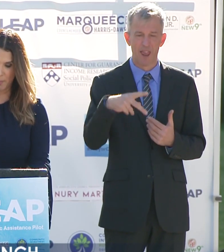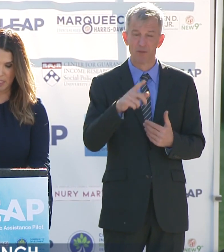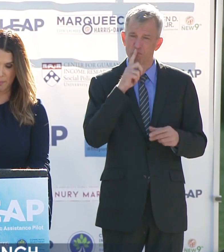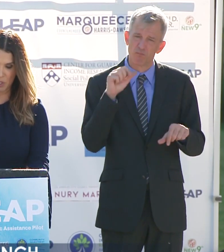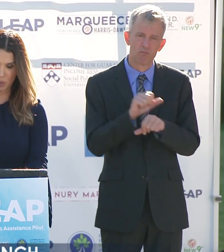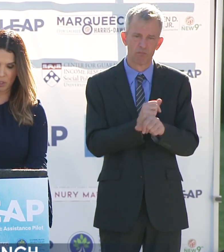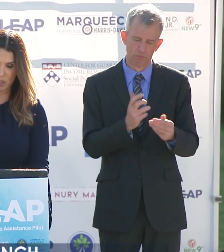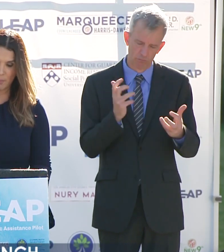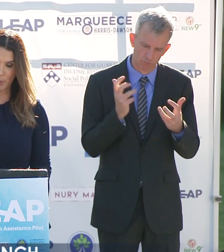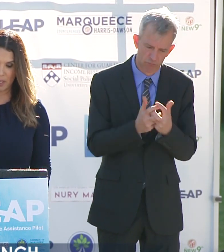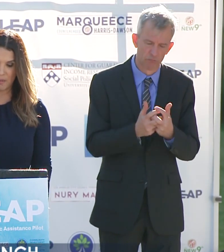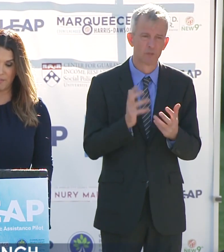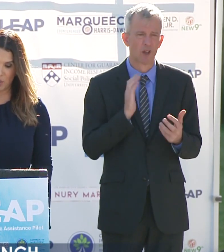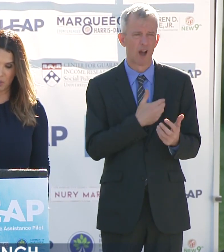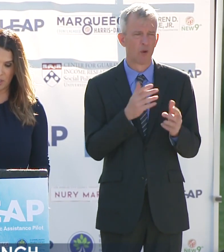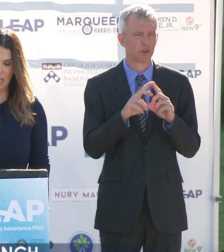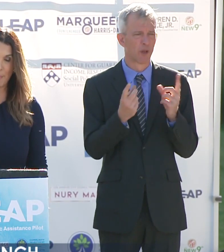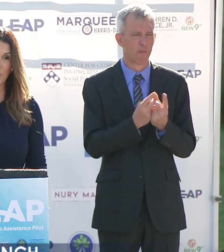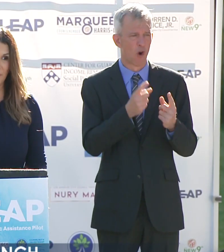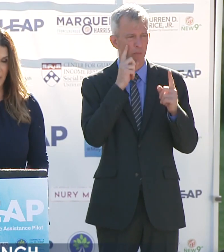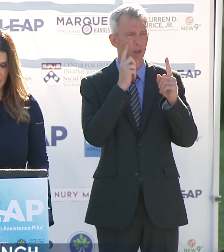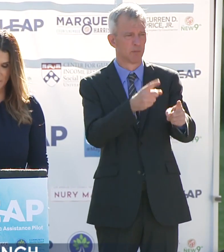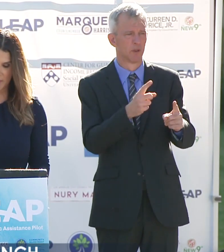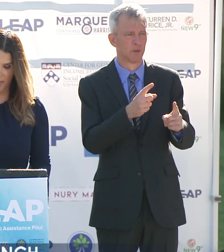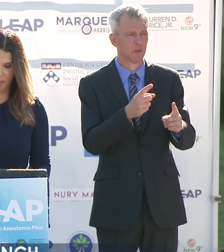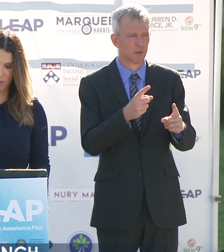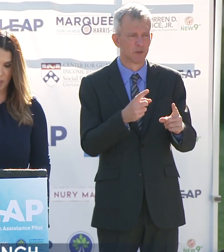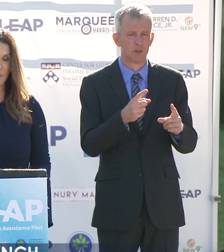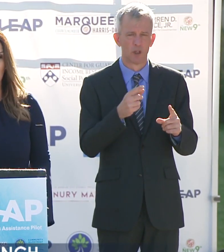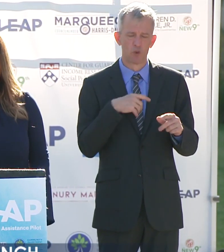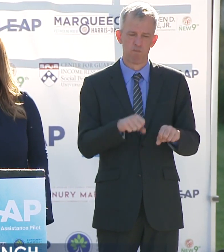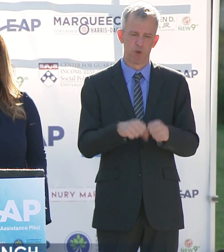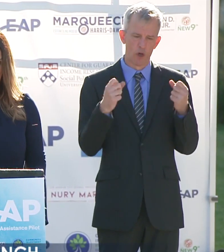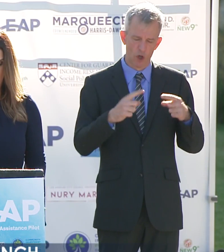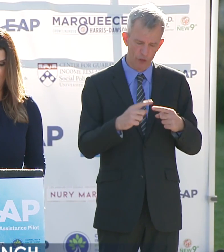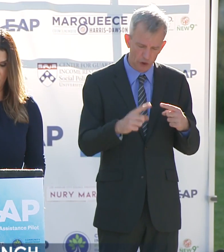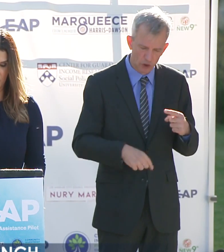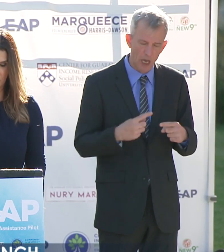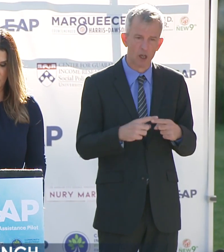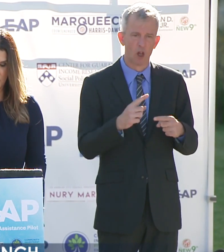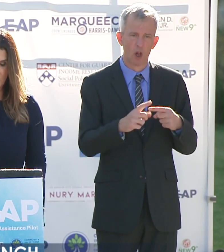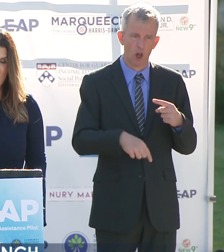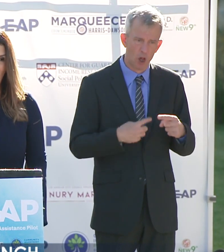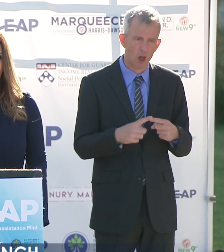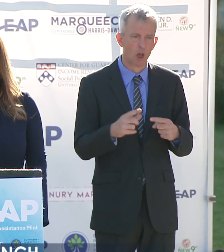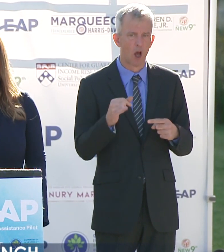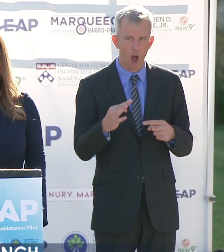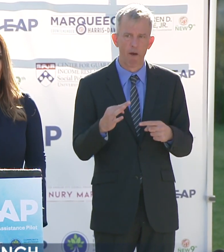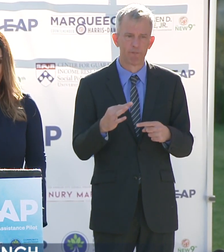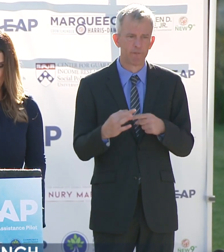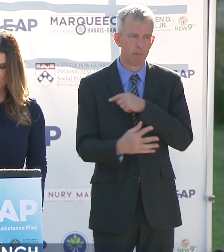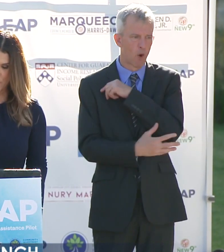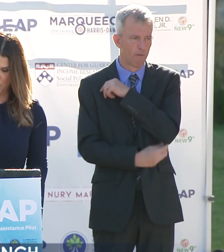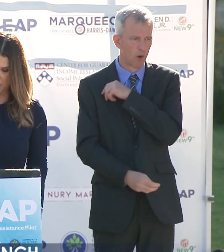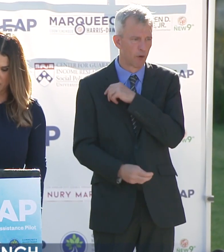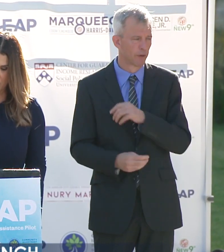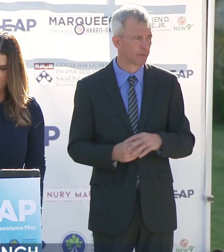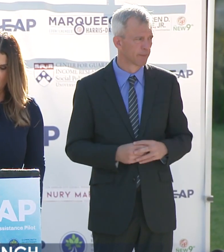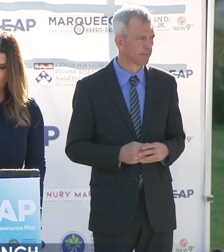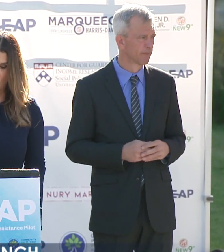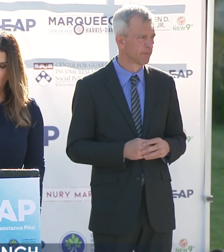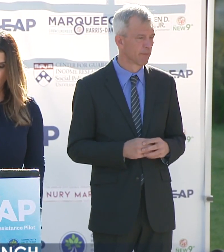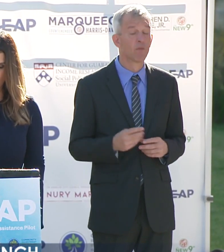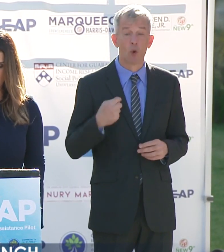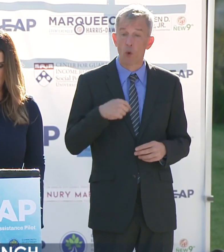our department's mission to break the vicious and pervasive cycle of generational poverty. Although we are a new